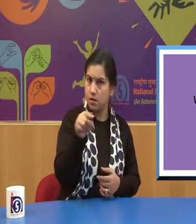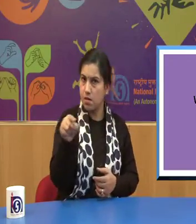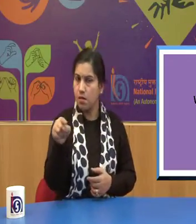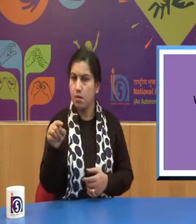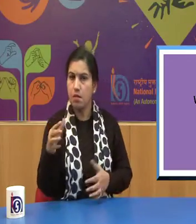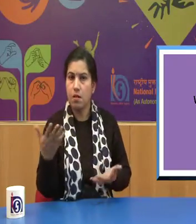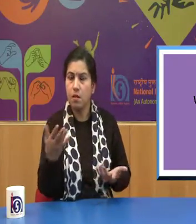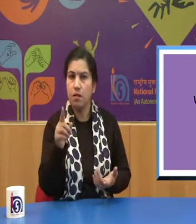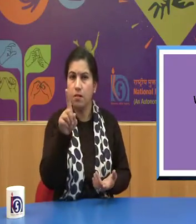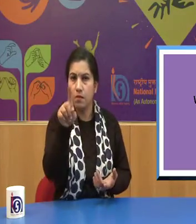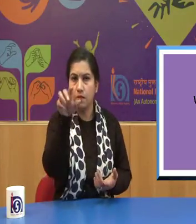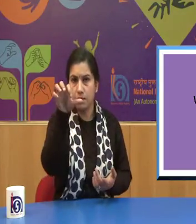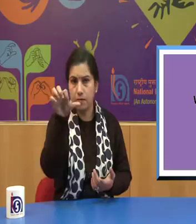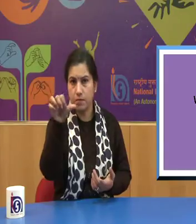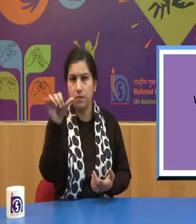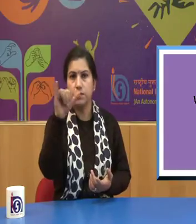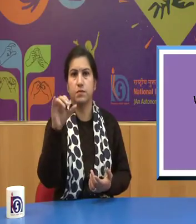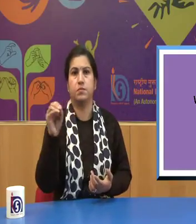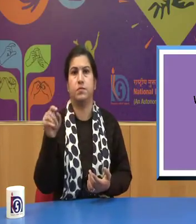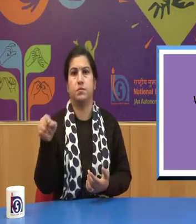year 1960s.